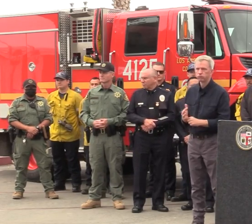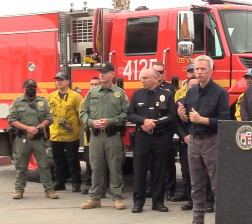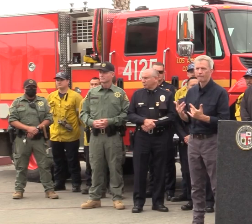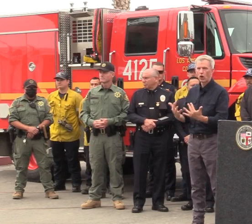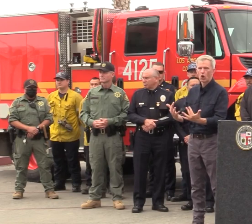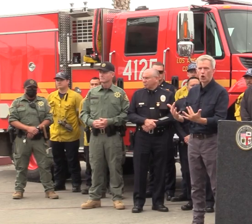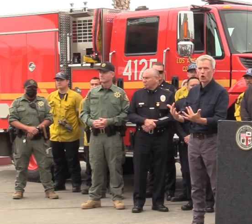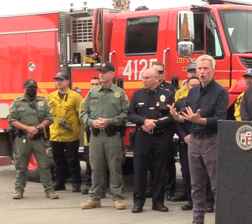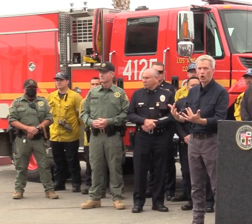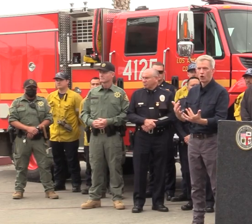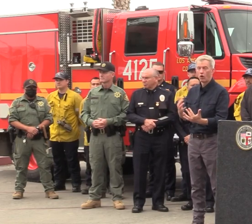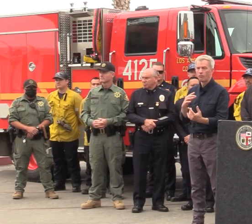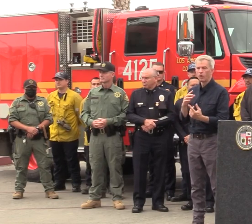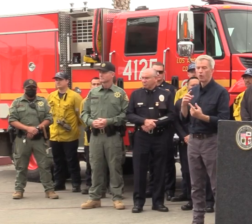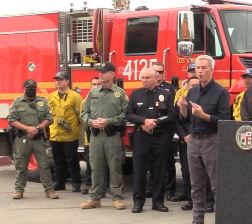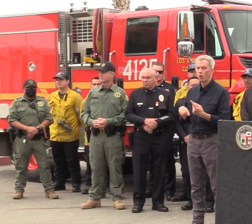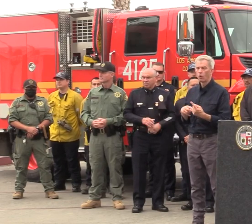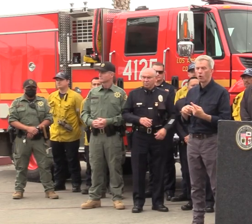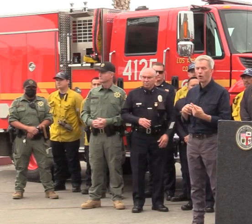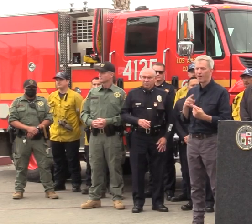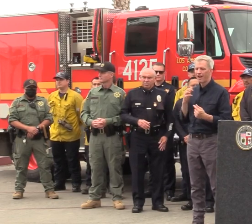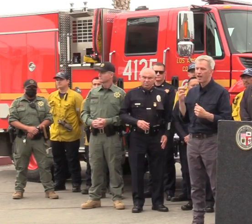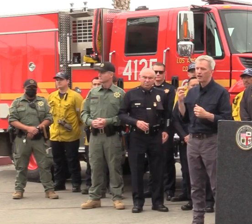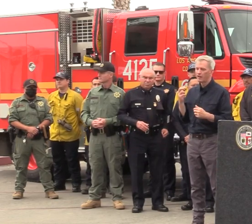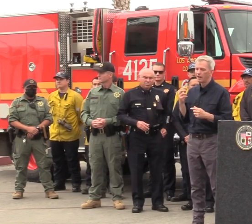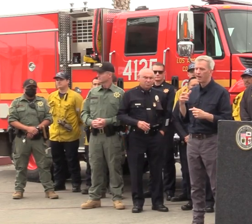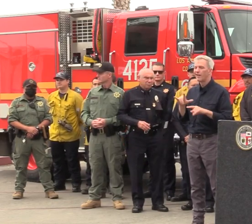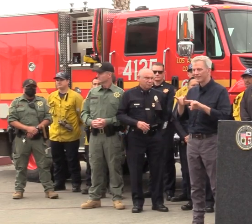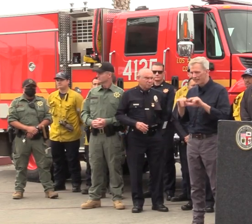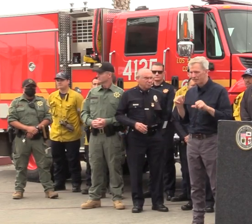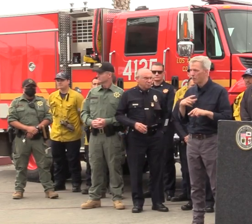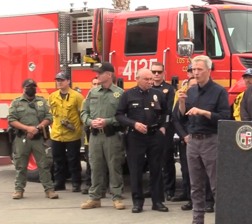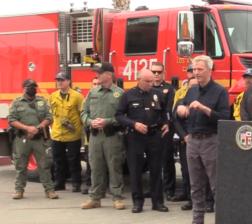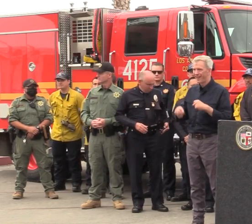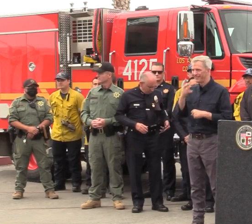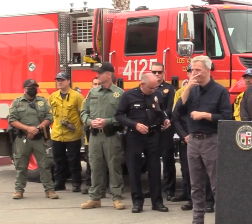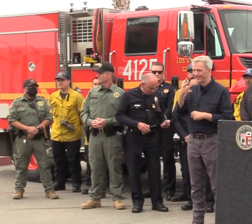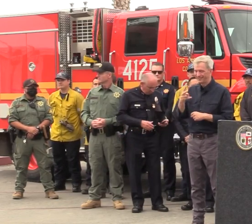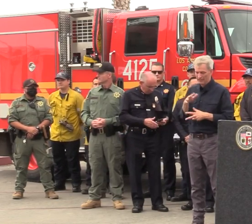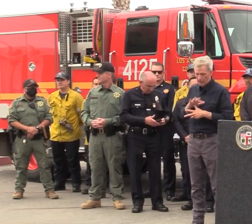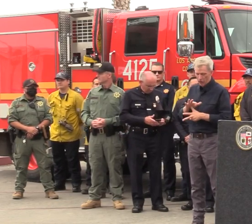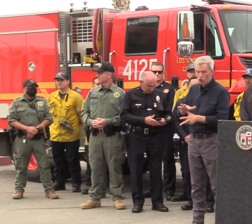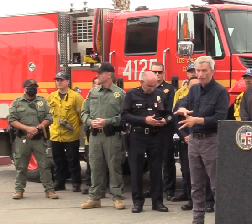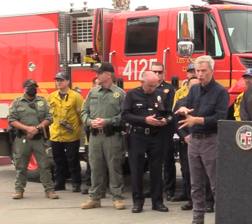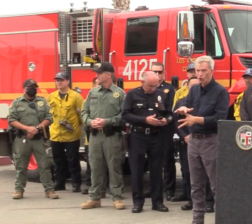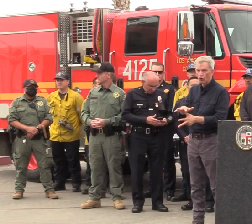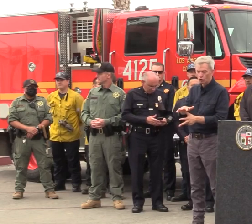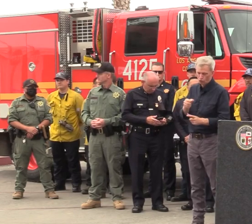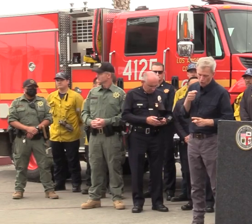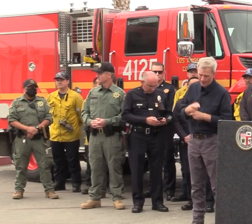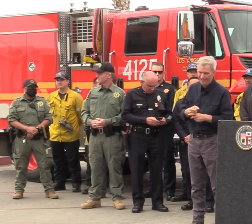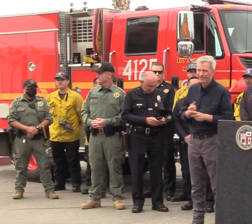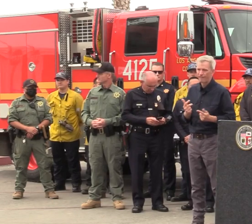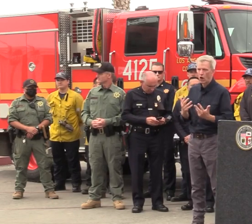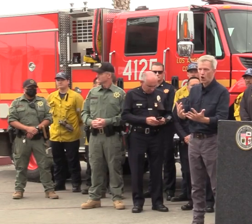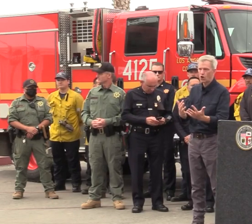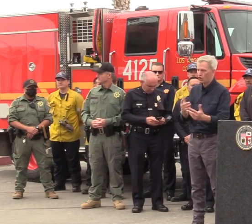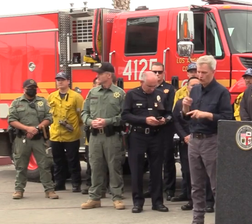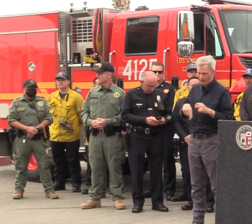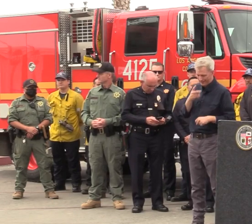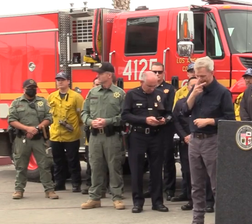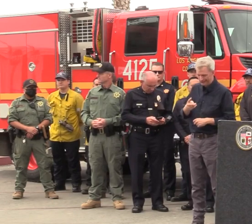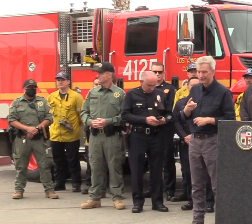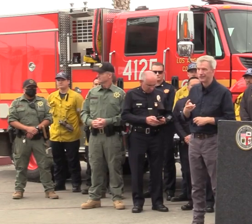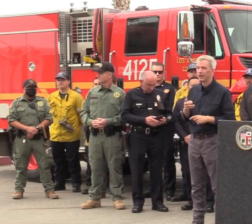that inversion layer is here, it's very difficult for us to do the sort of airdrops that we'd like to get in there to be more aggressive on this fire. This is very